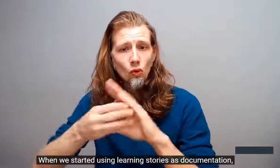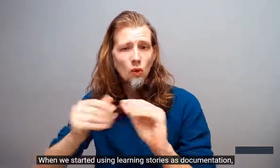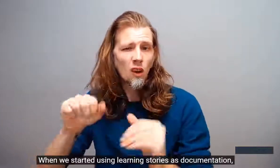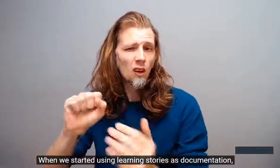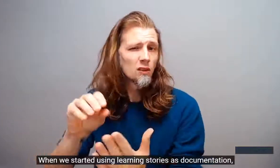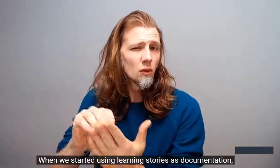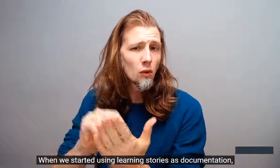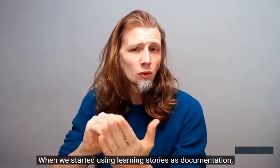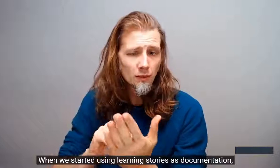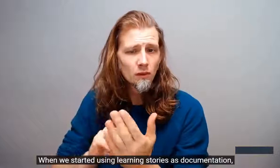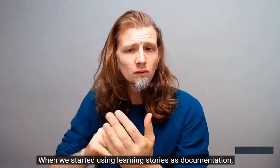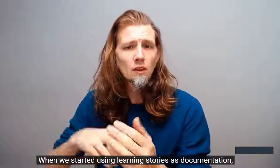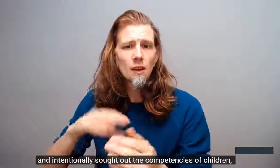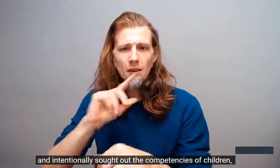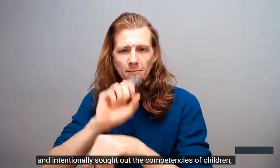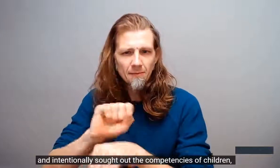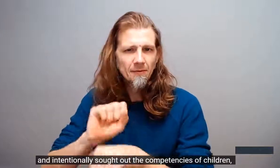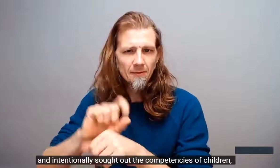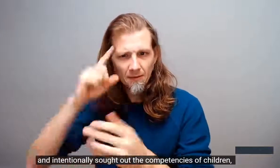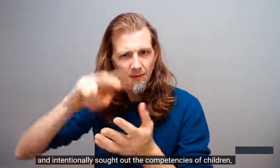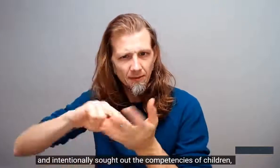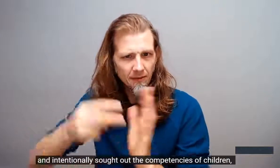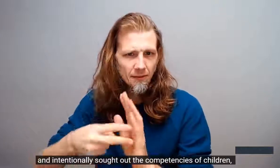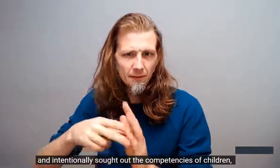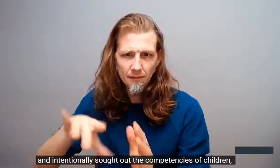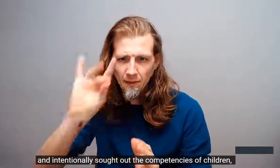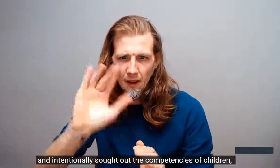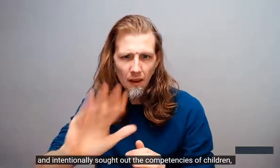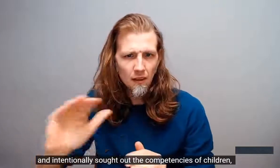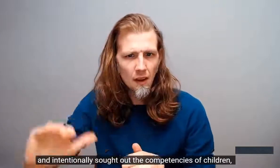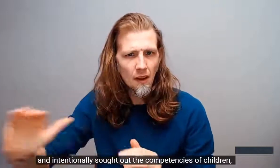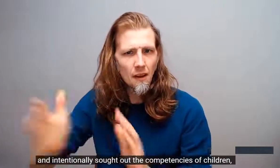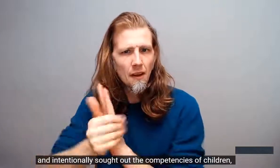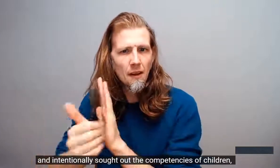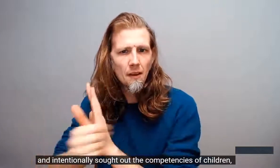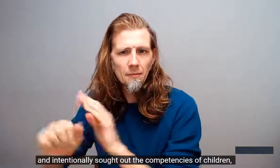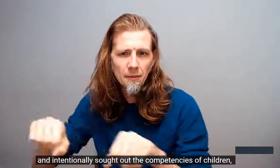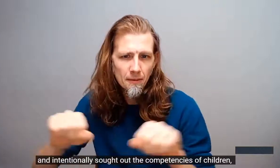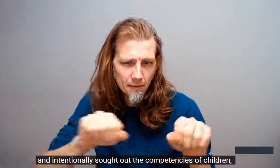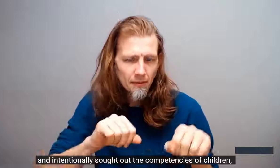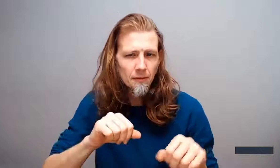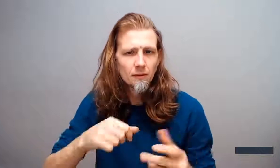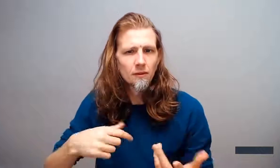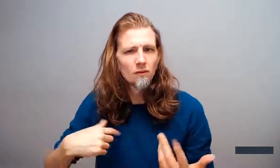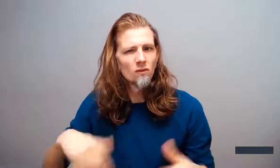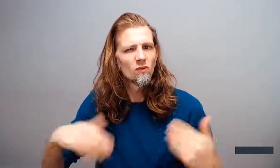learning stories as documentation, and intentionally seek out competencies of children,